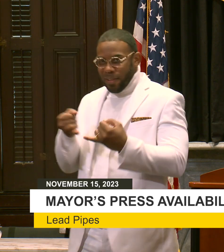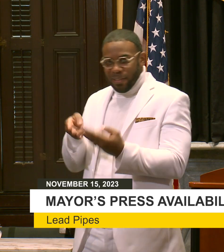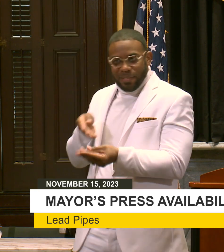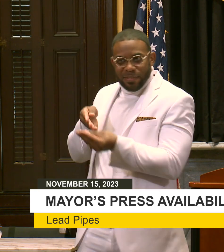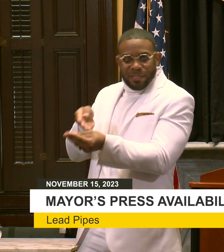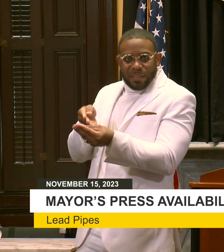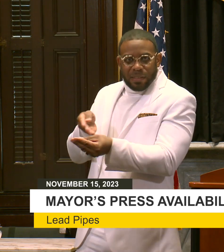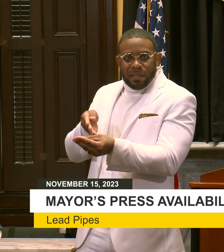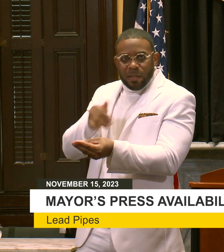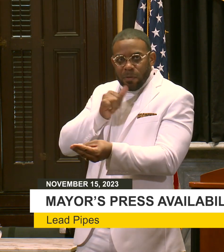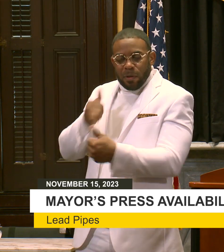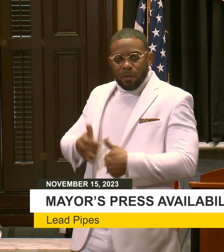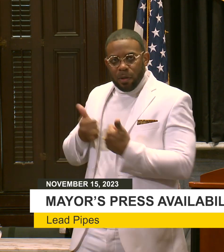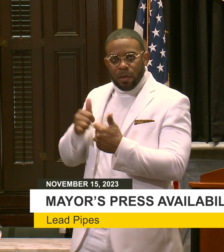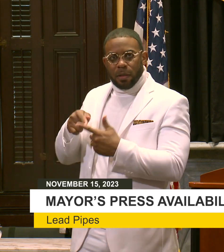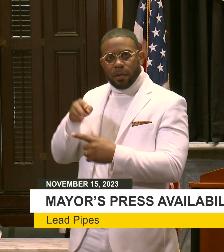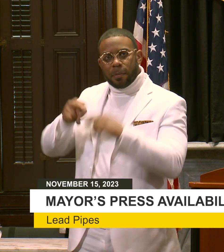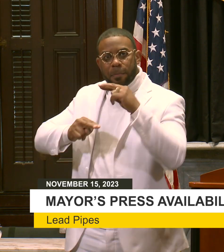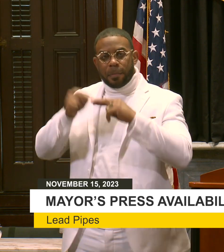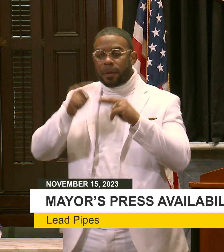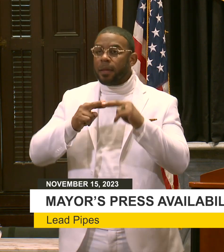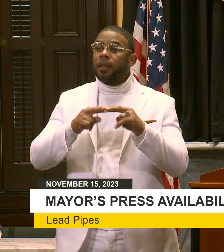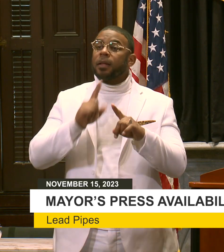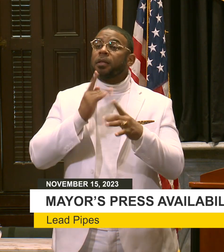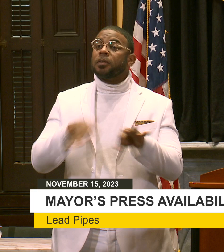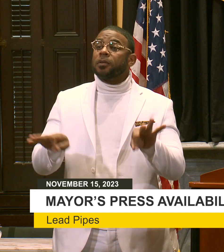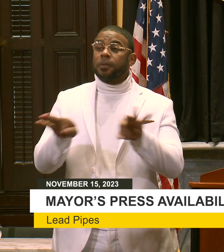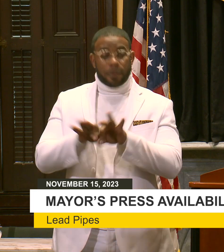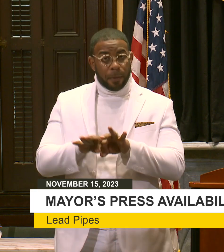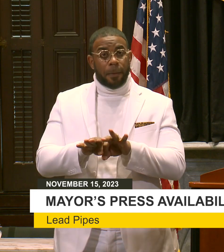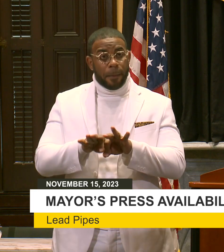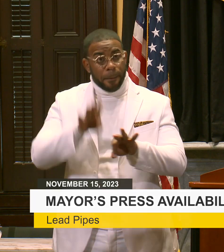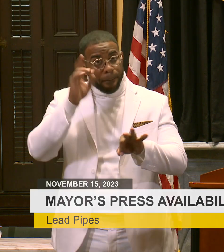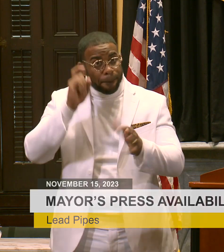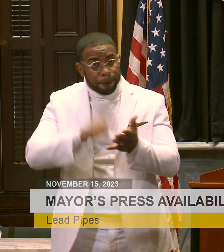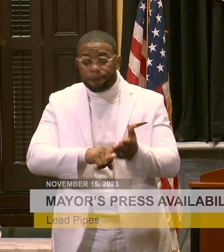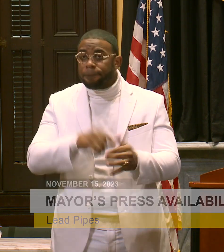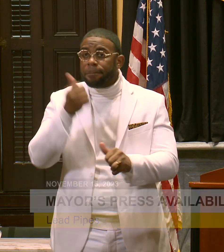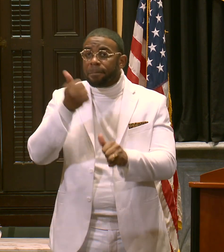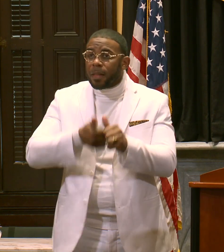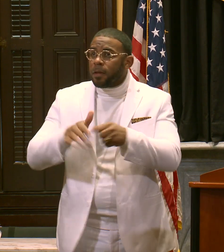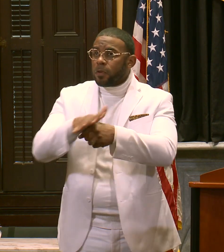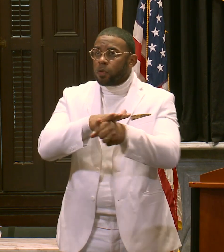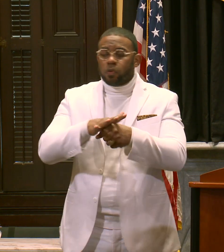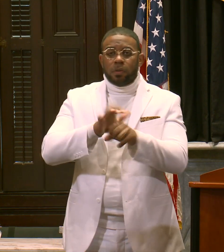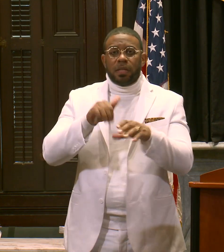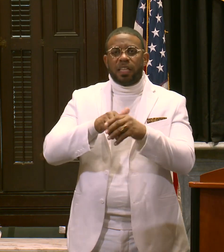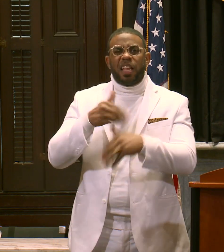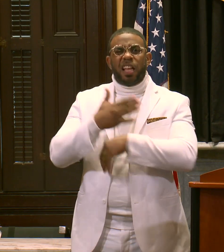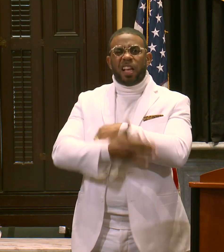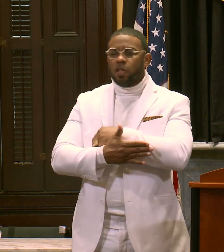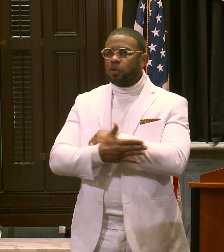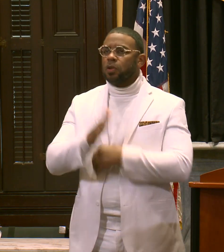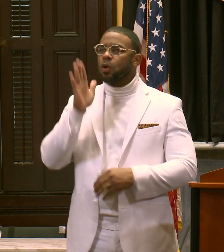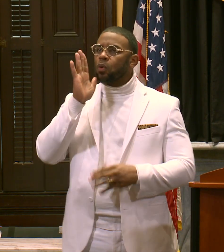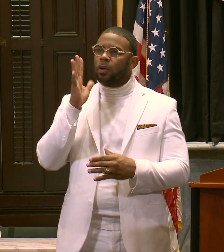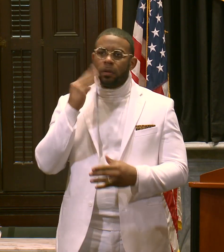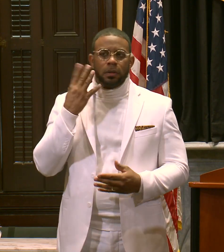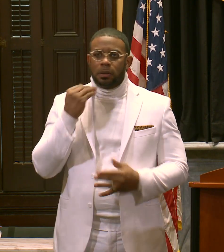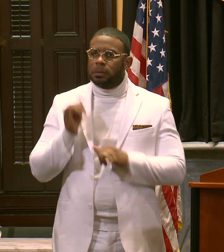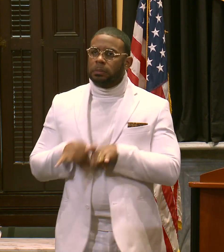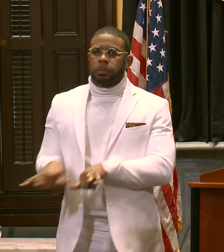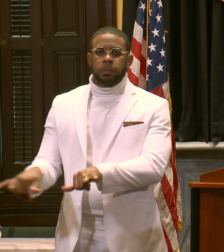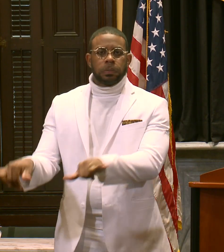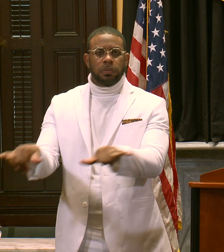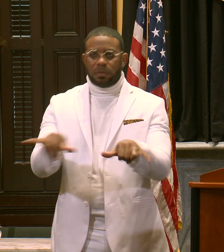feeding private residences and buildings. It is extremely important to note that every jurisdiction in the country is going through this